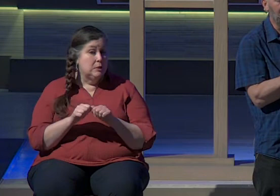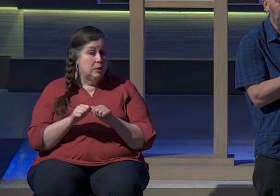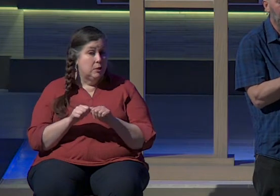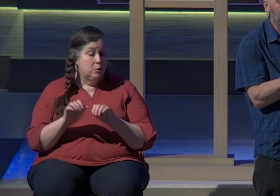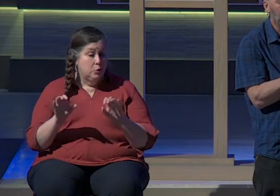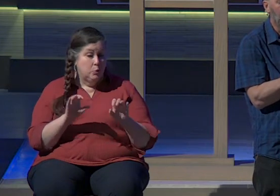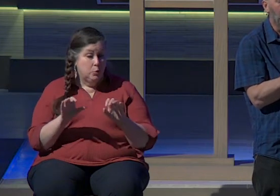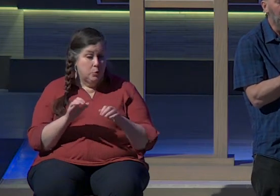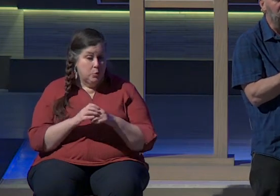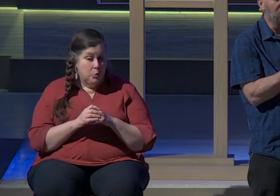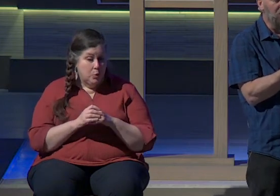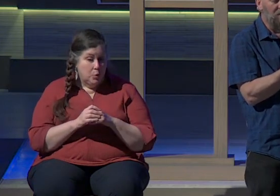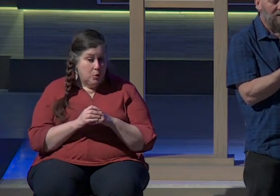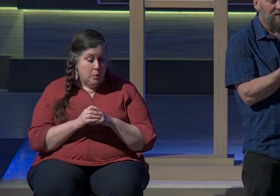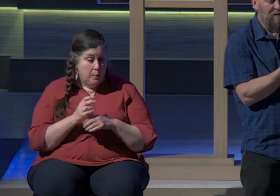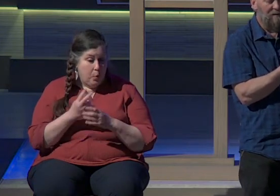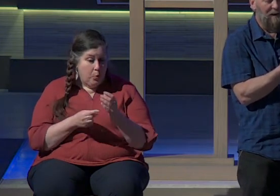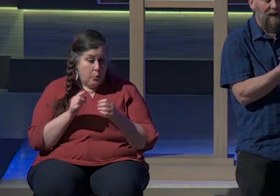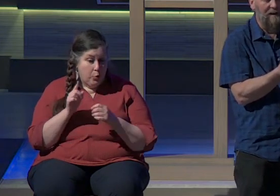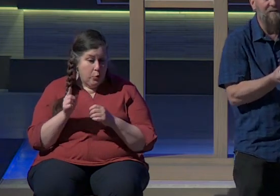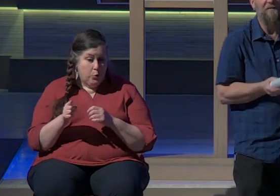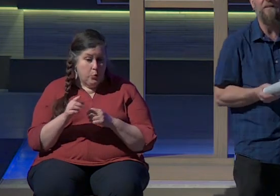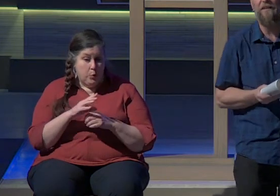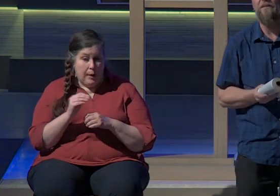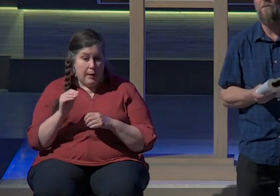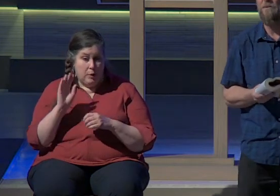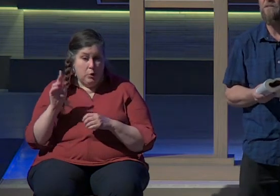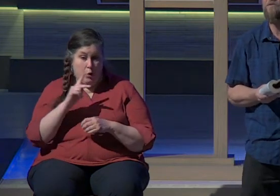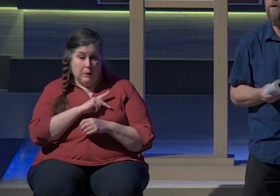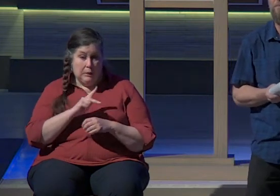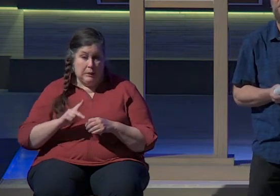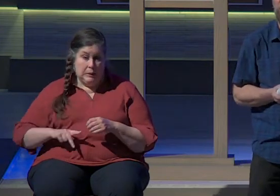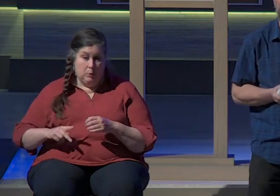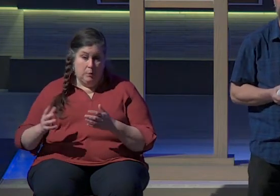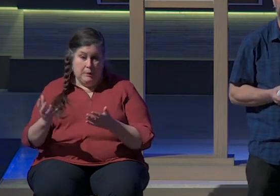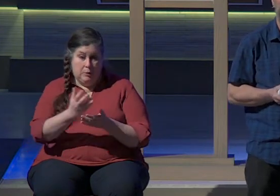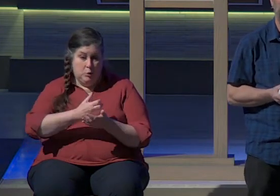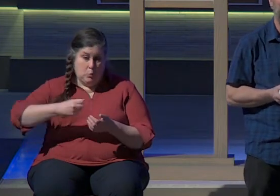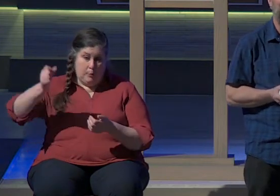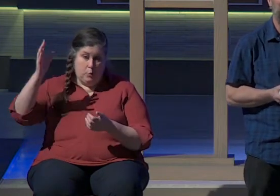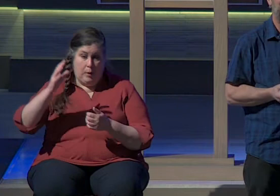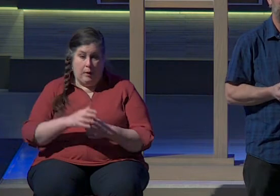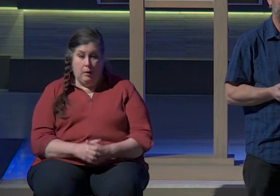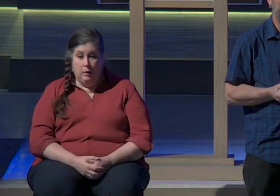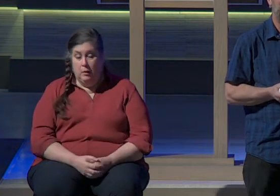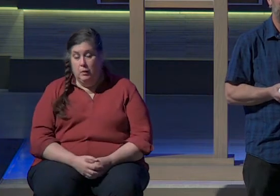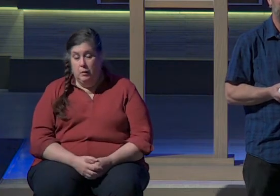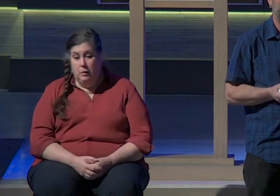wickedly, both you and your king will be swept away.